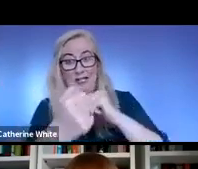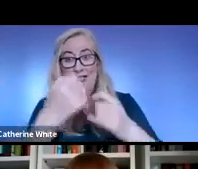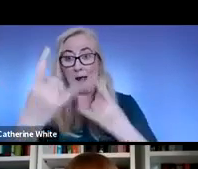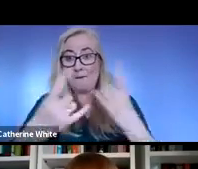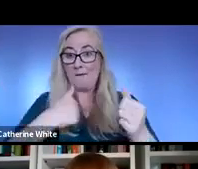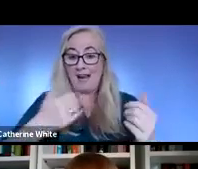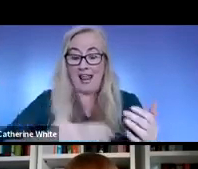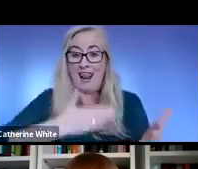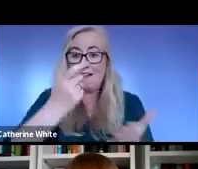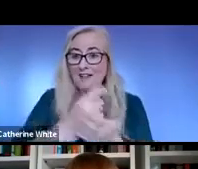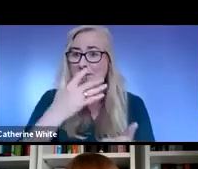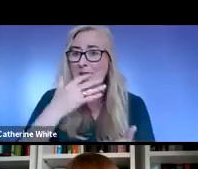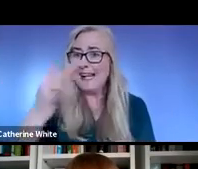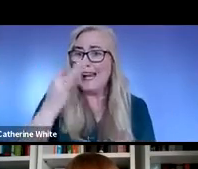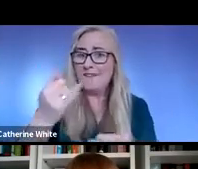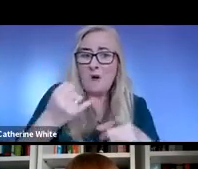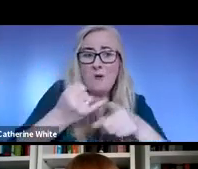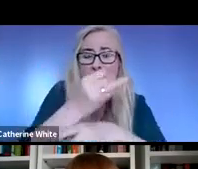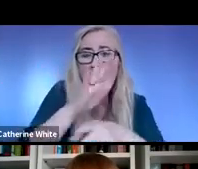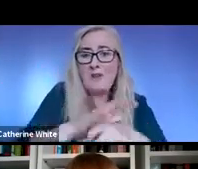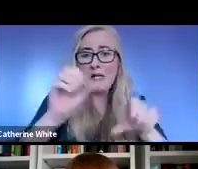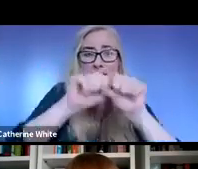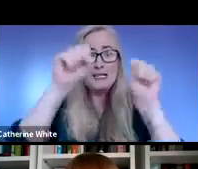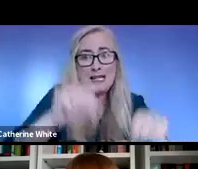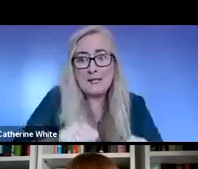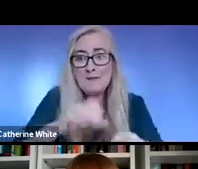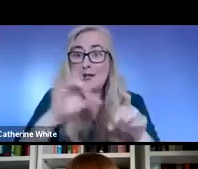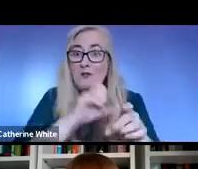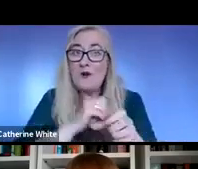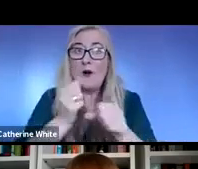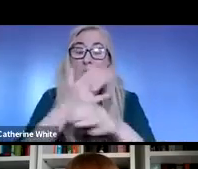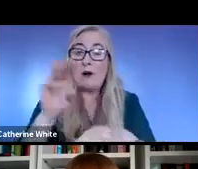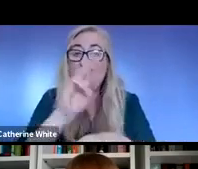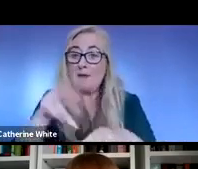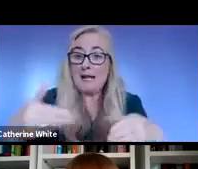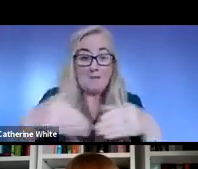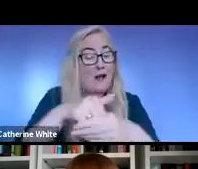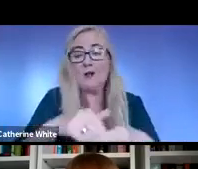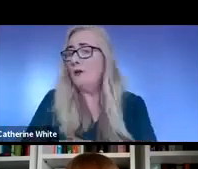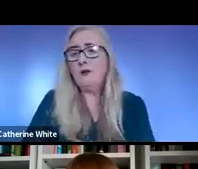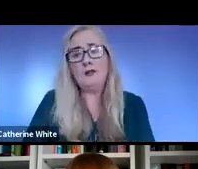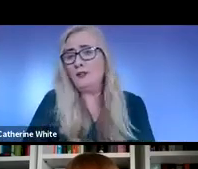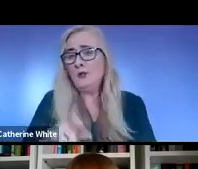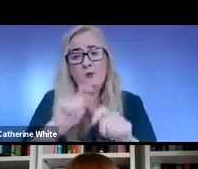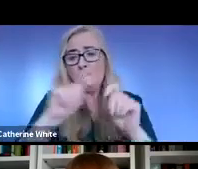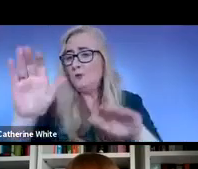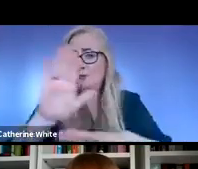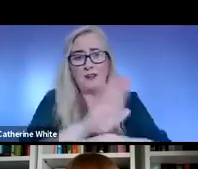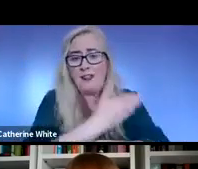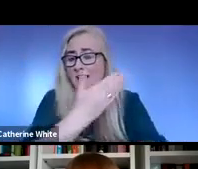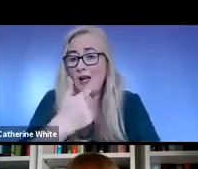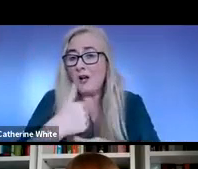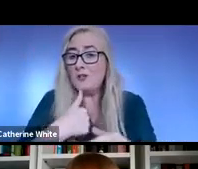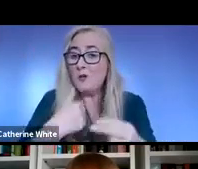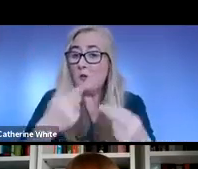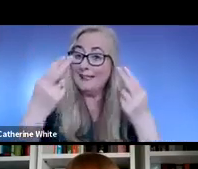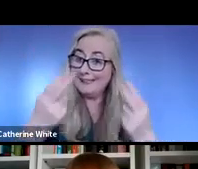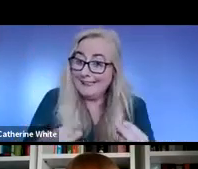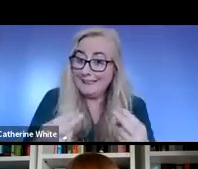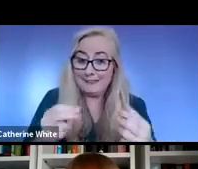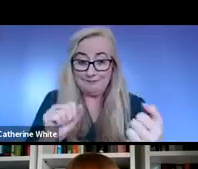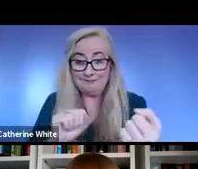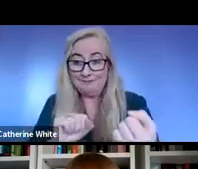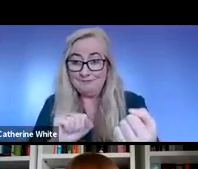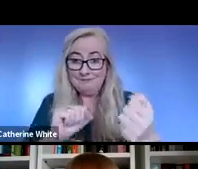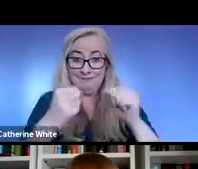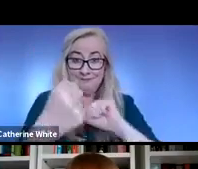until we build a whole new system in order for people to be able to participate, that is just too long. So what can we do to tilt the lens on the system that currently